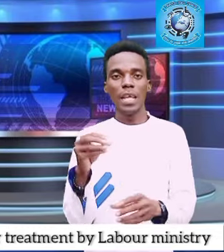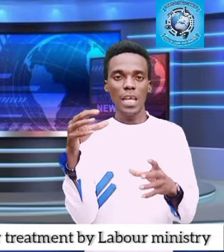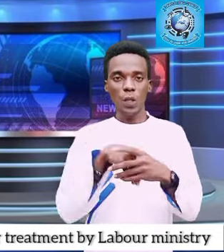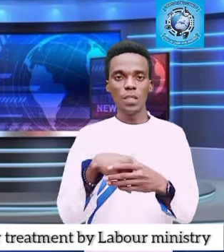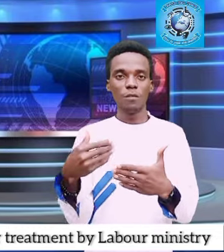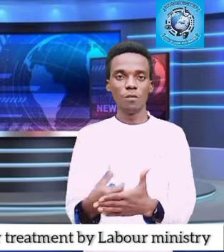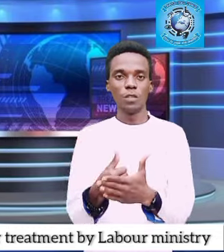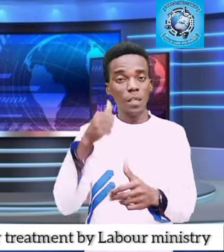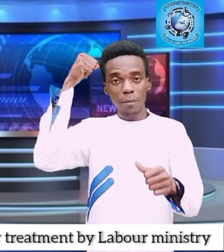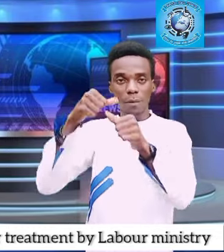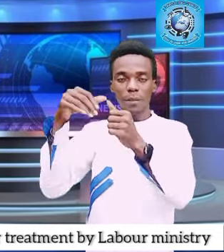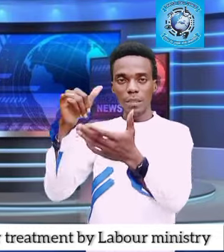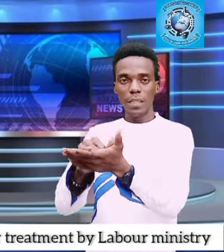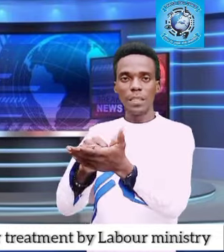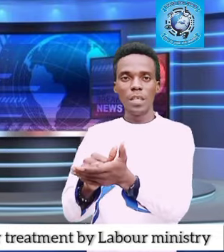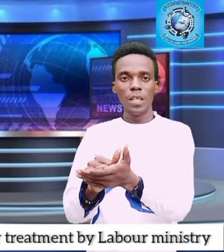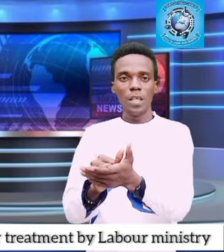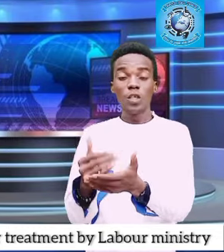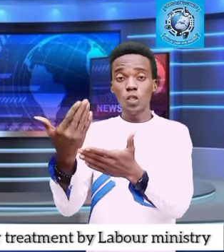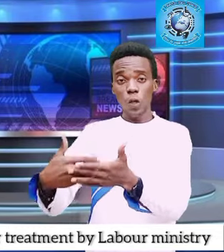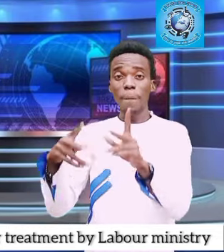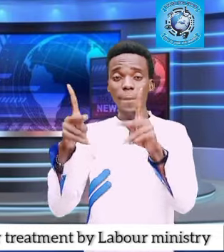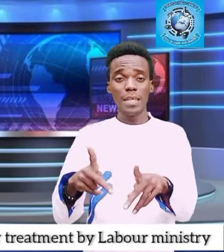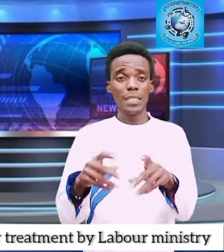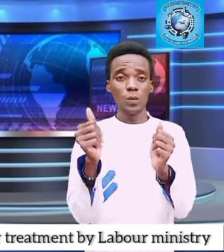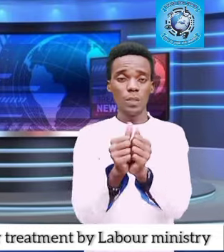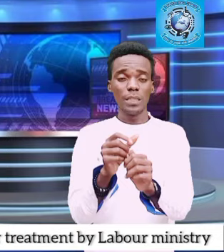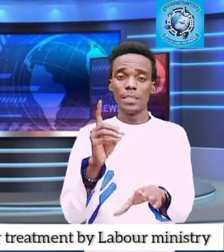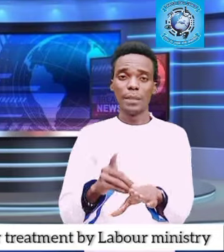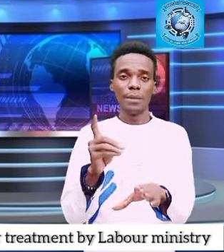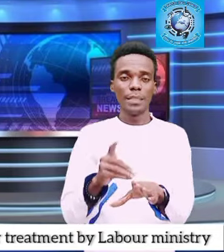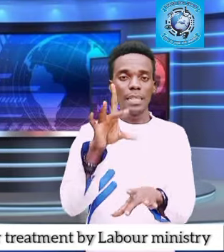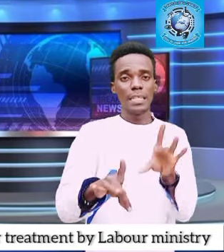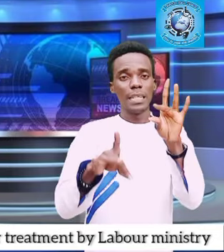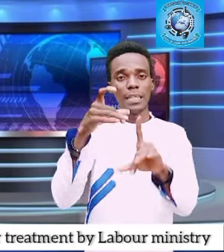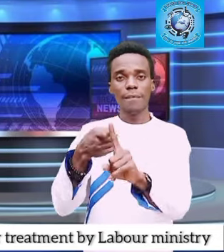Inclusive News recalls that calls of persons with disabilities selected from